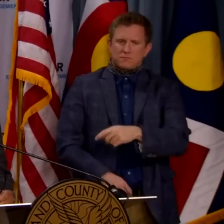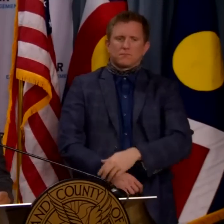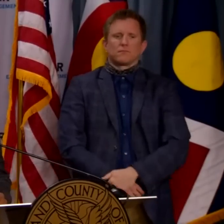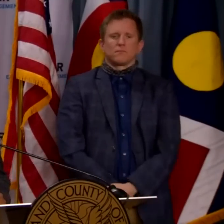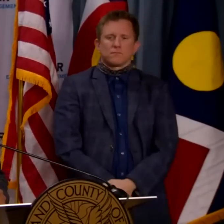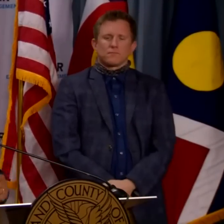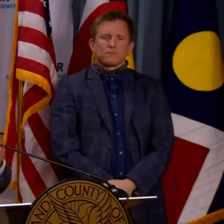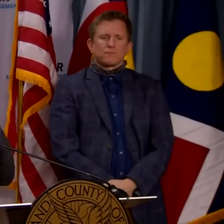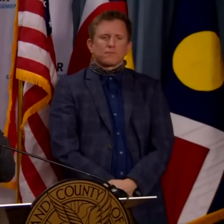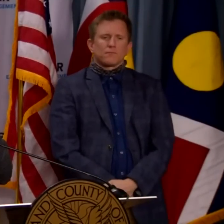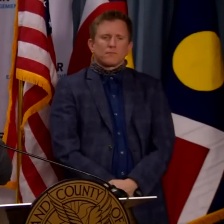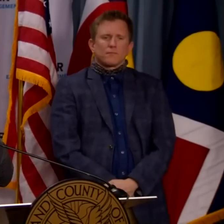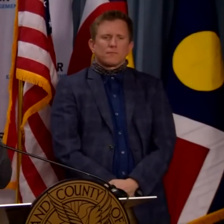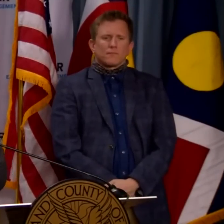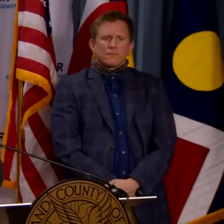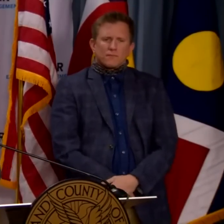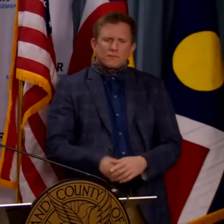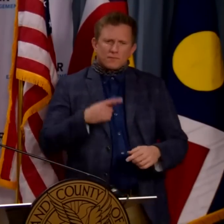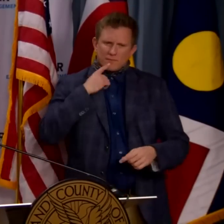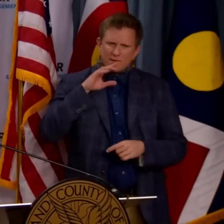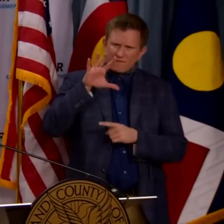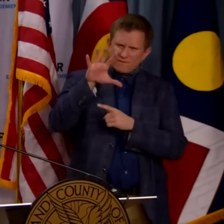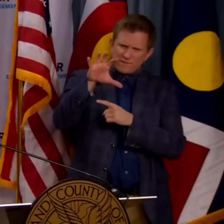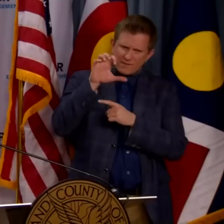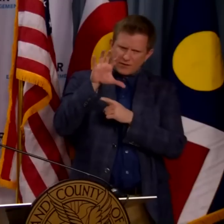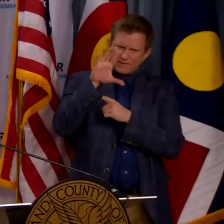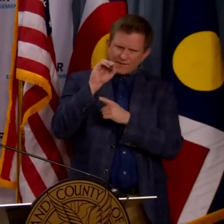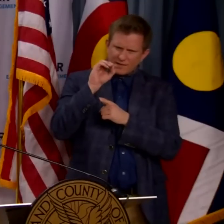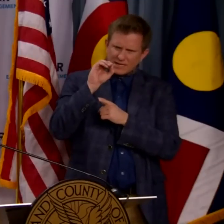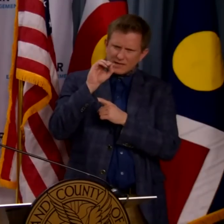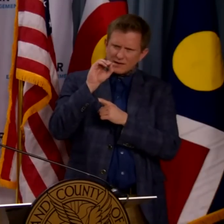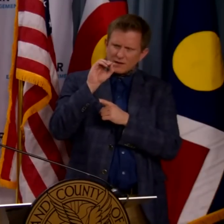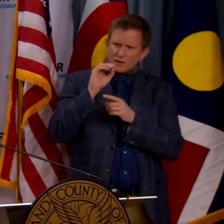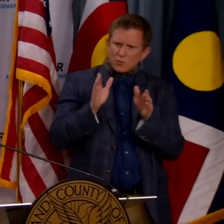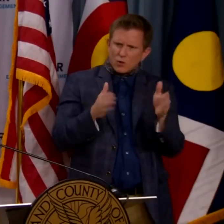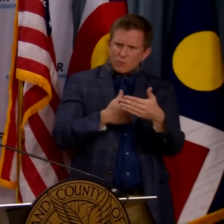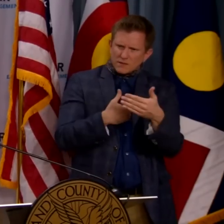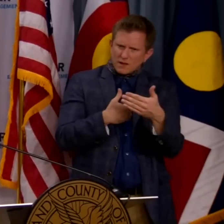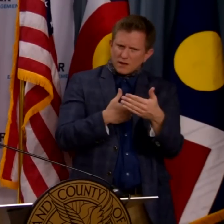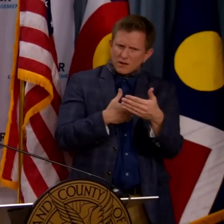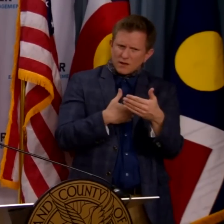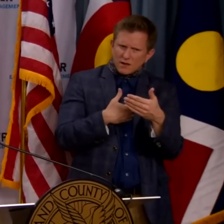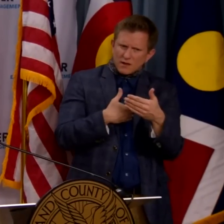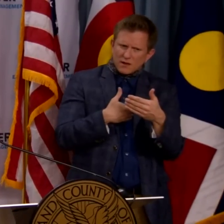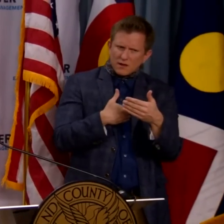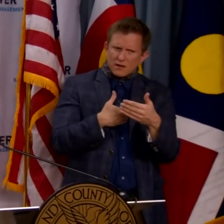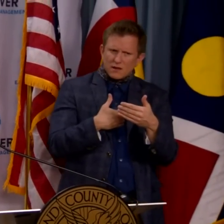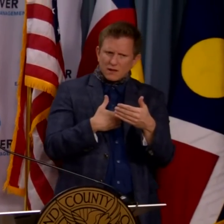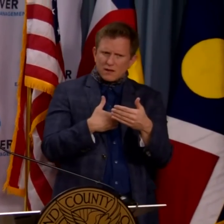down based on available equipment, but it's far short from what's needed at this time.